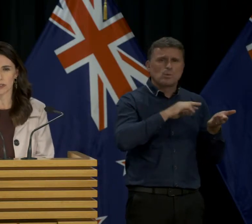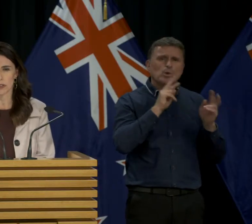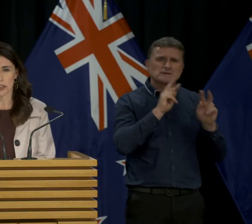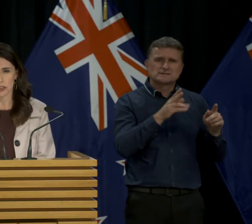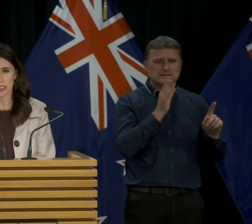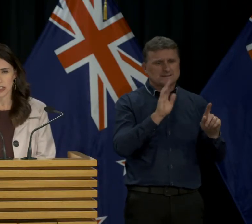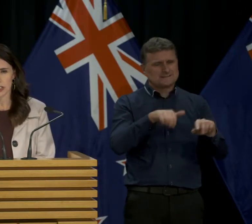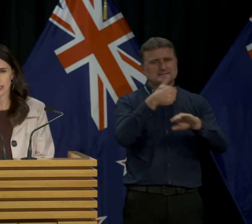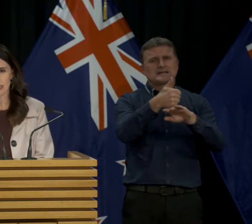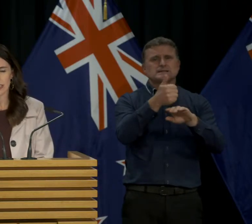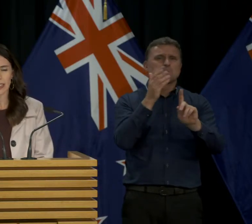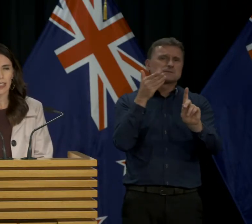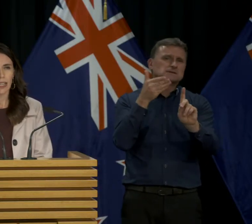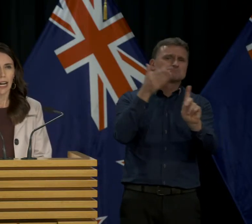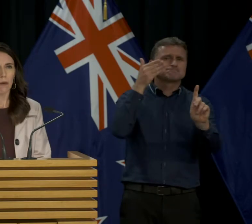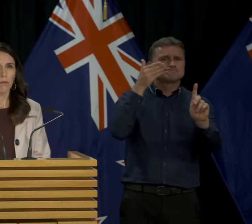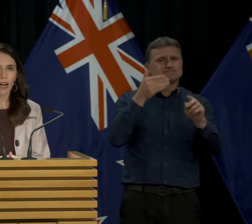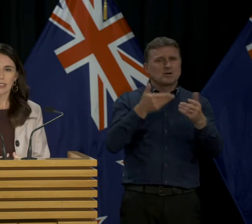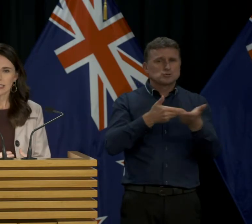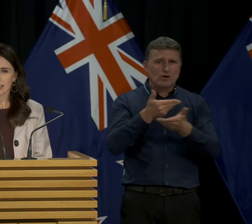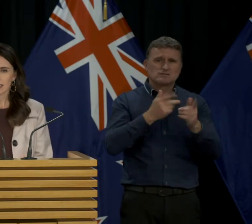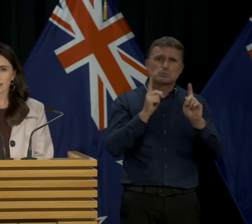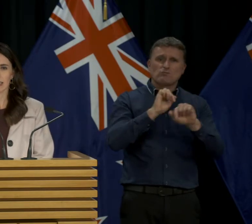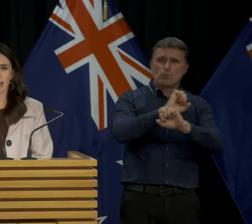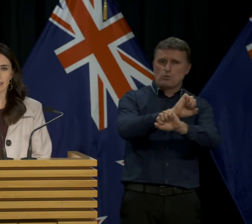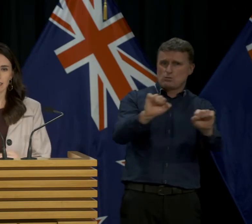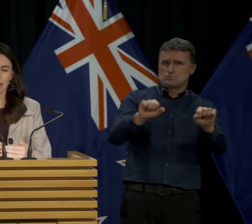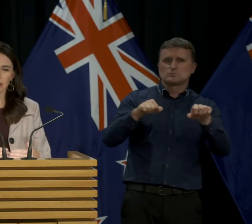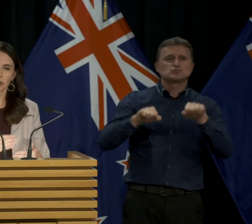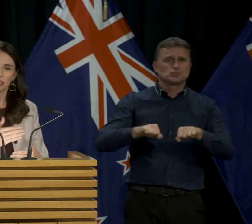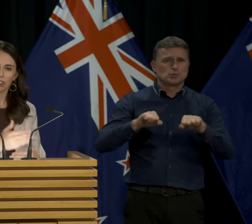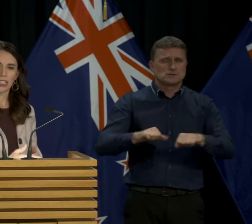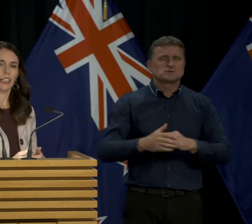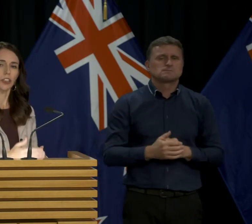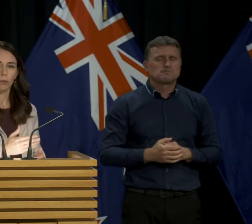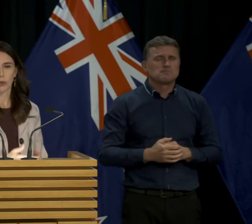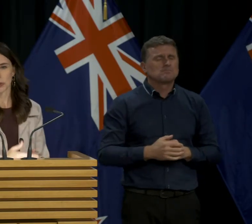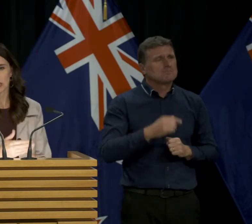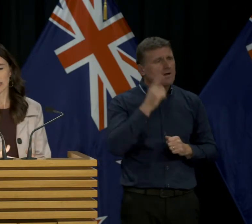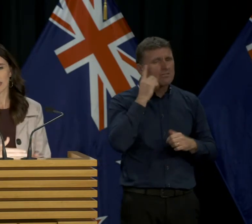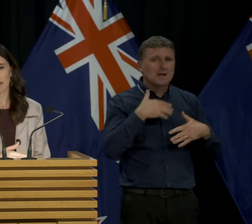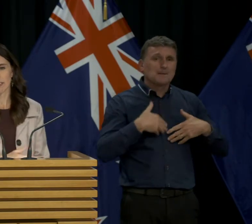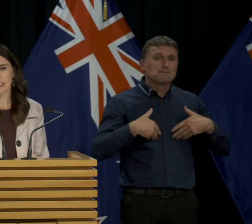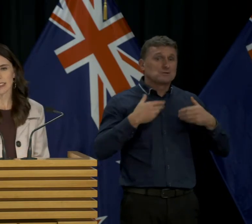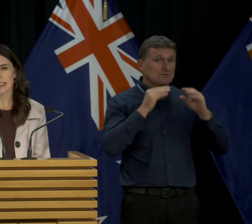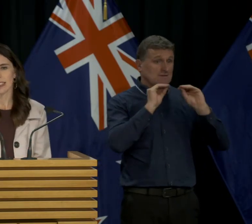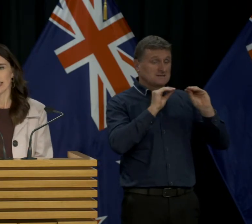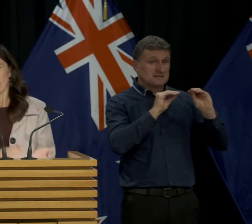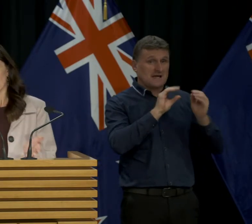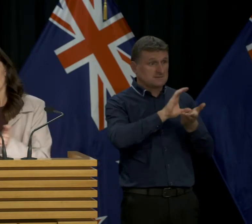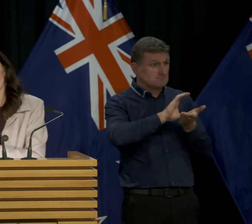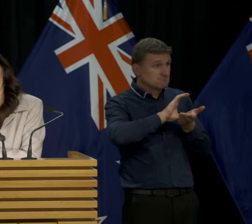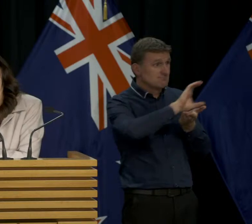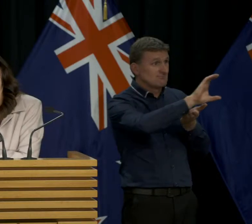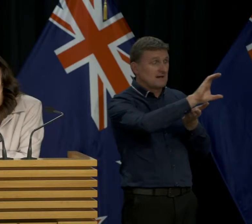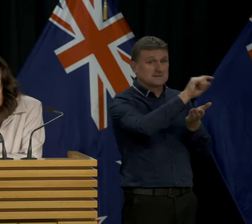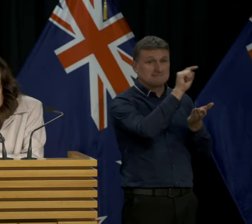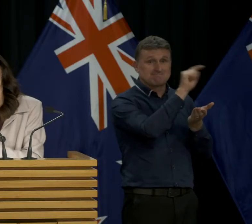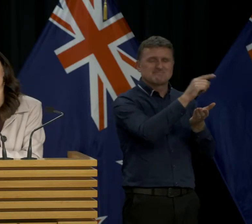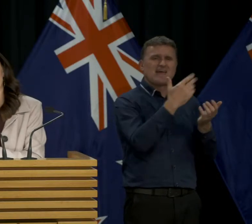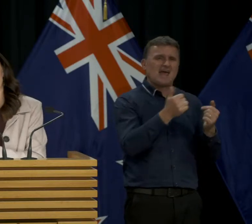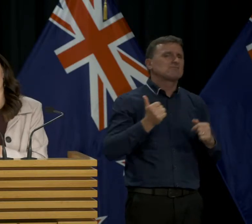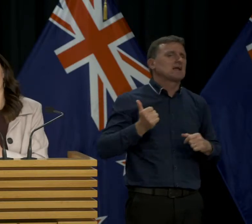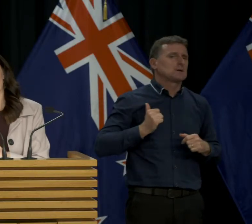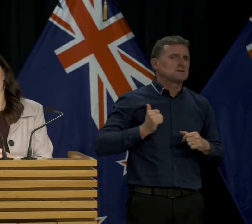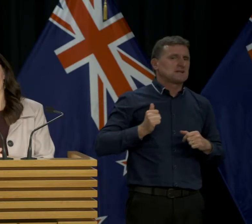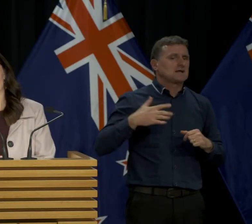for those tertiary students. My understanding is that the Ministry of Education, whilst receiving that funding, had an expectation that